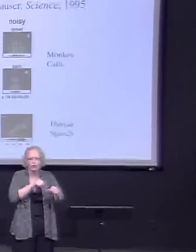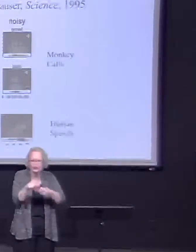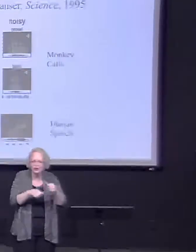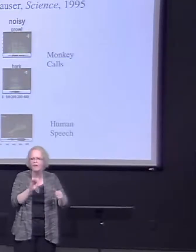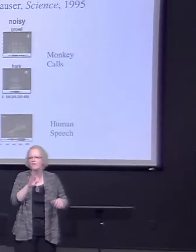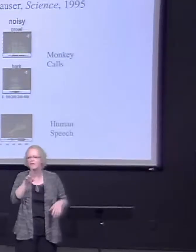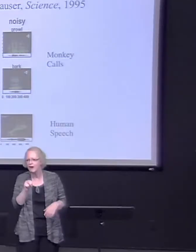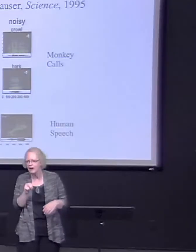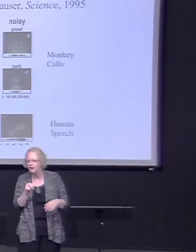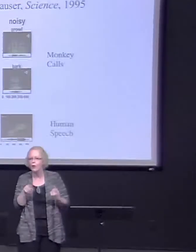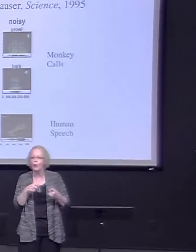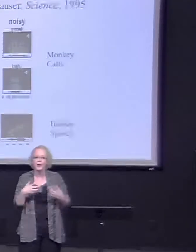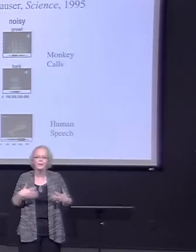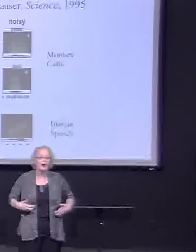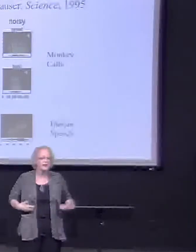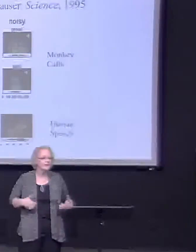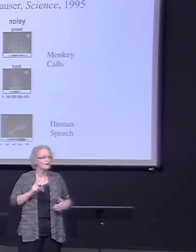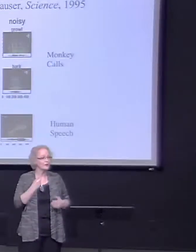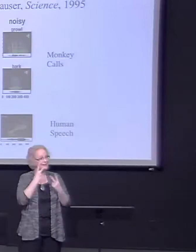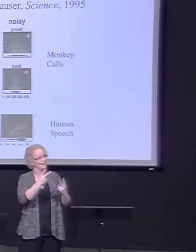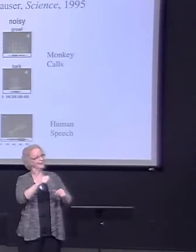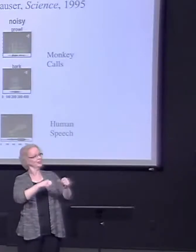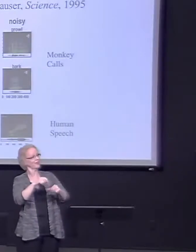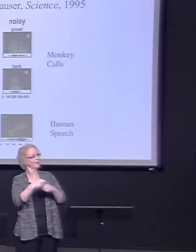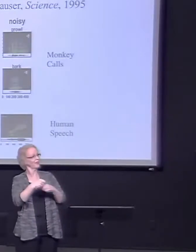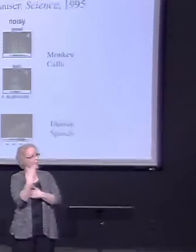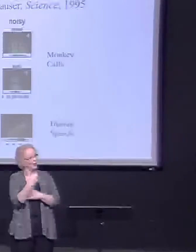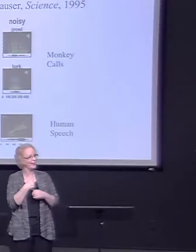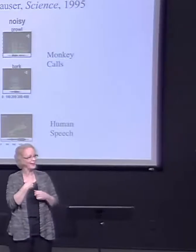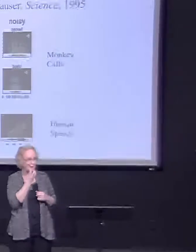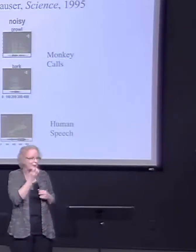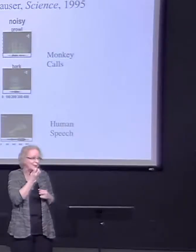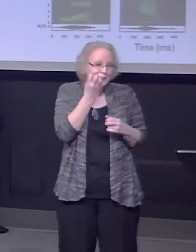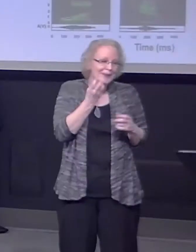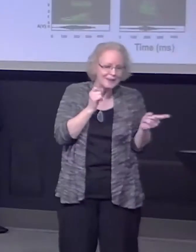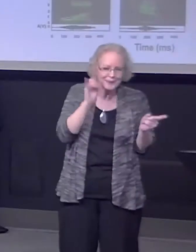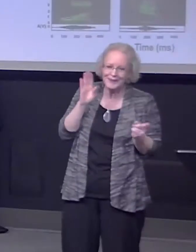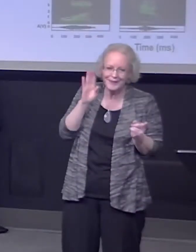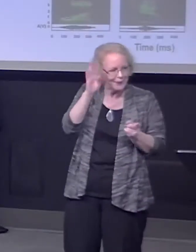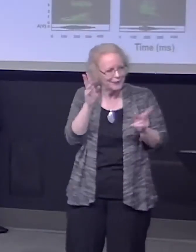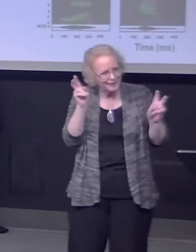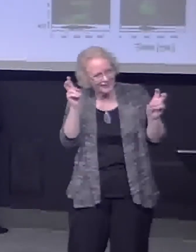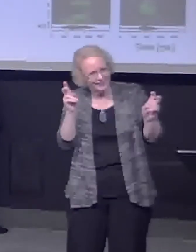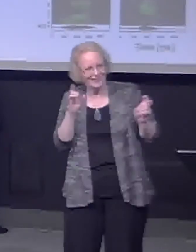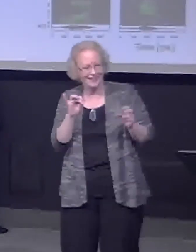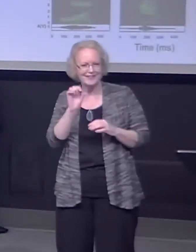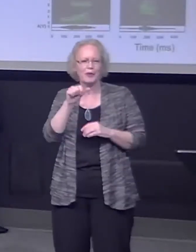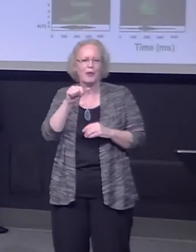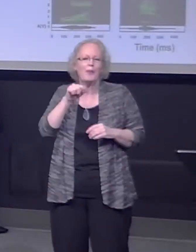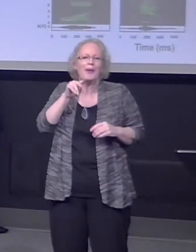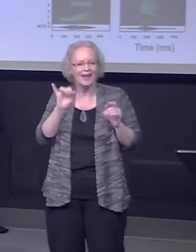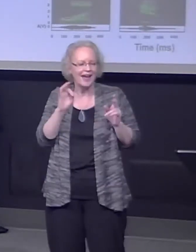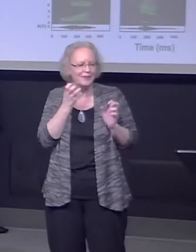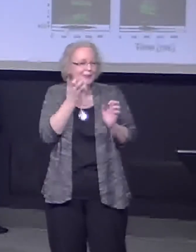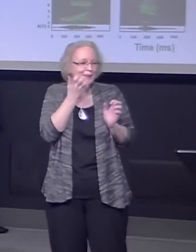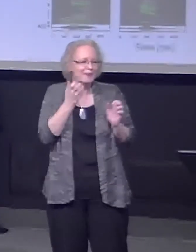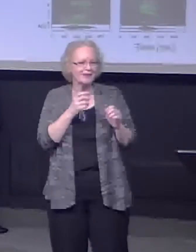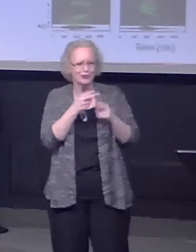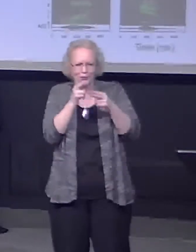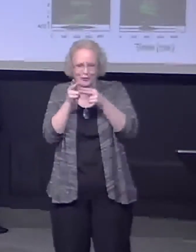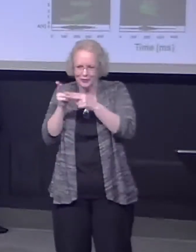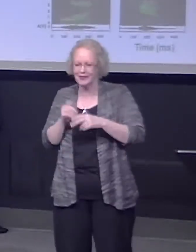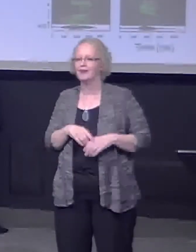monkeys first see each other in the morning, this is what they say when they say hello, and kind of. And then you have these